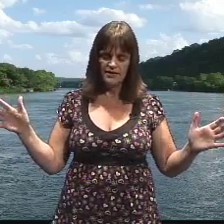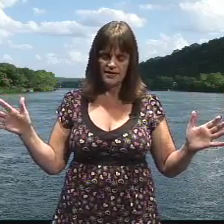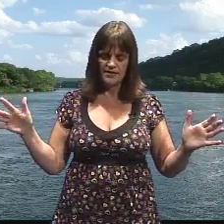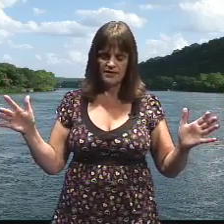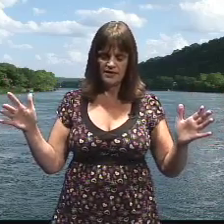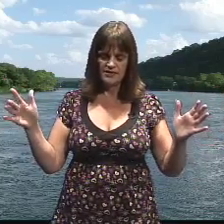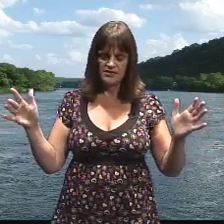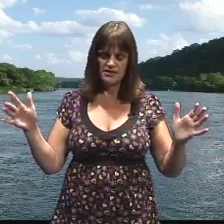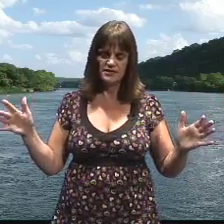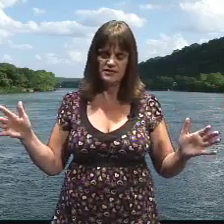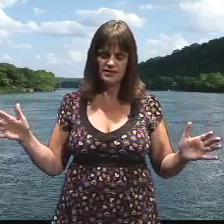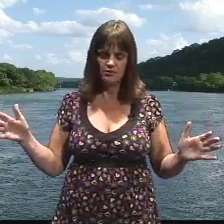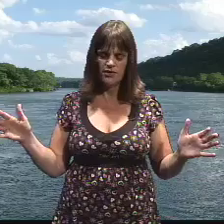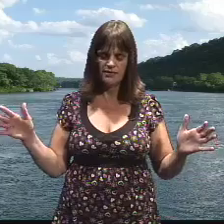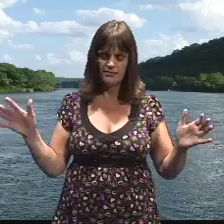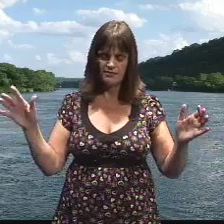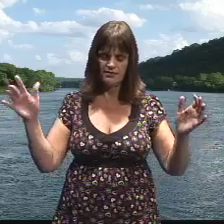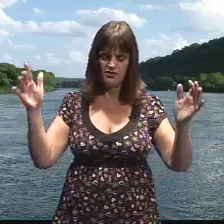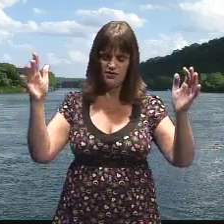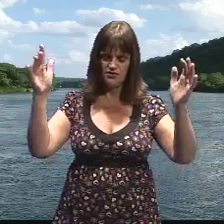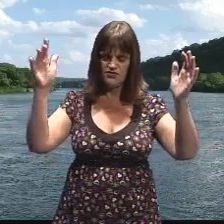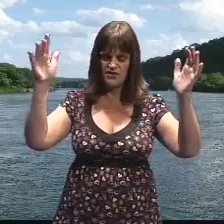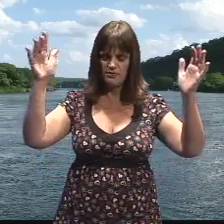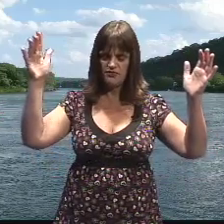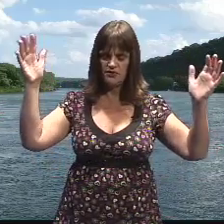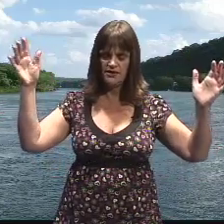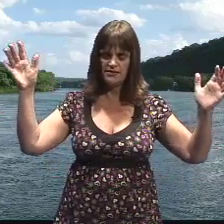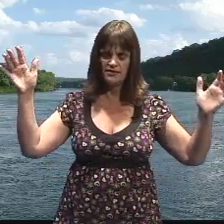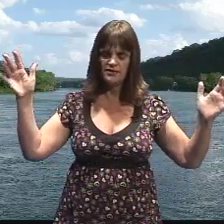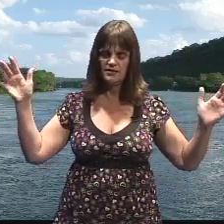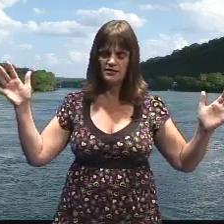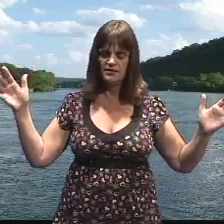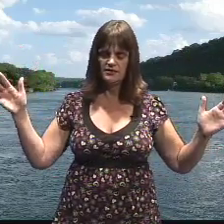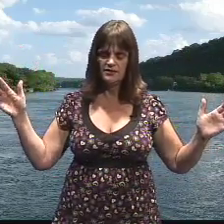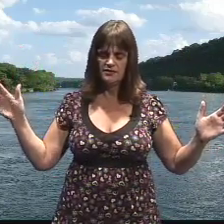taking a nice deep breath, and you can do the same if you like.